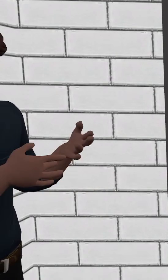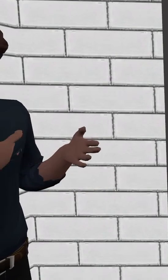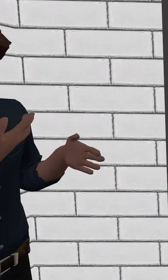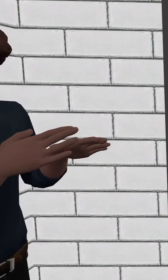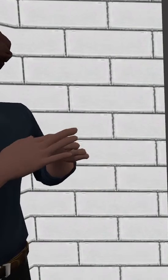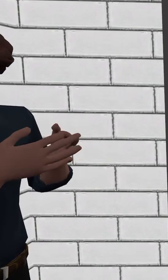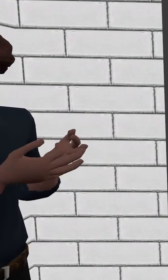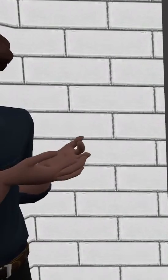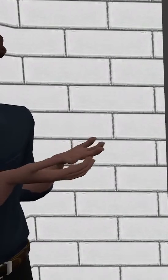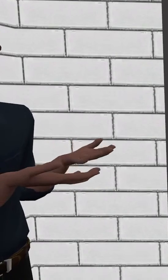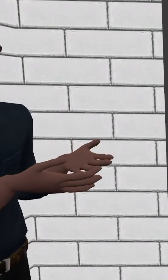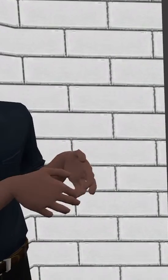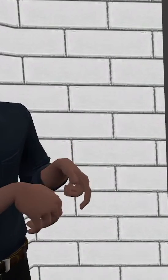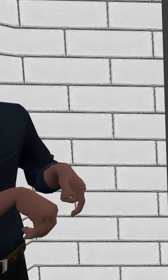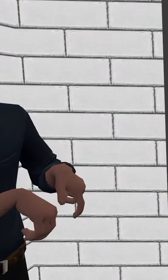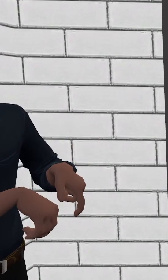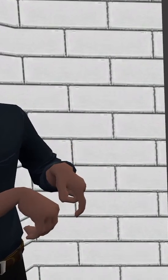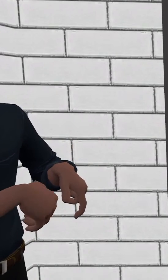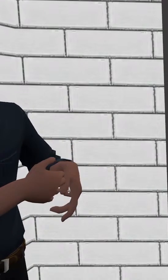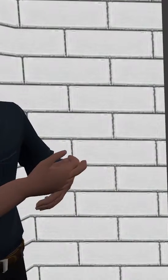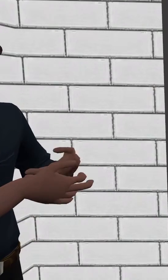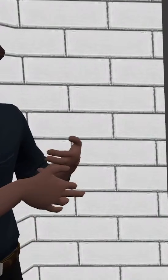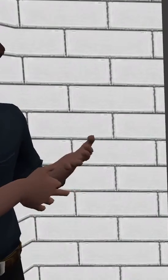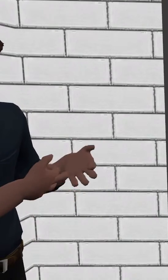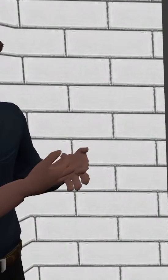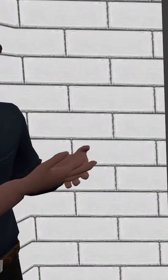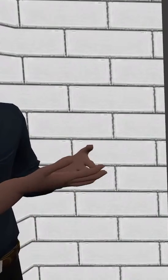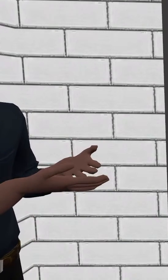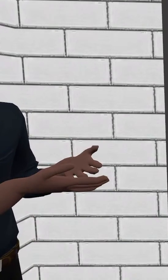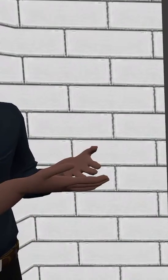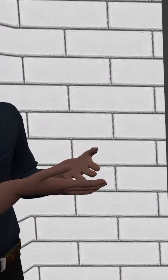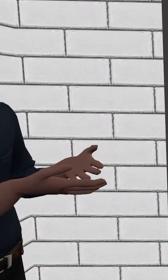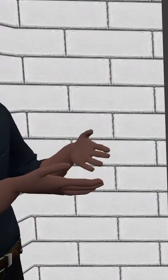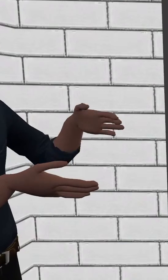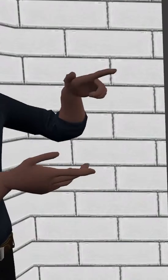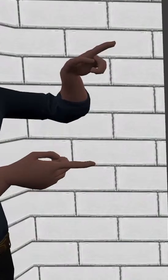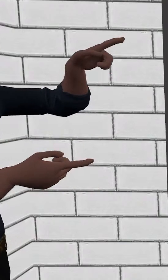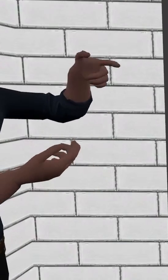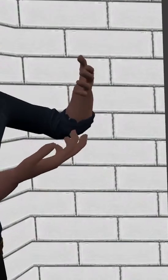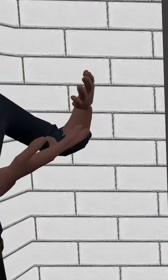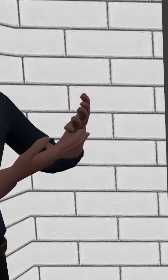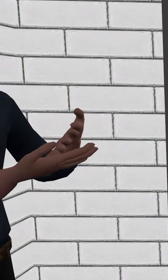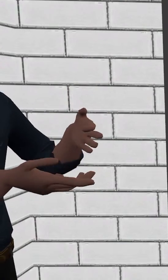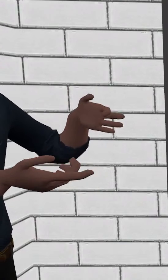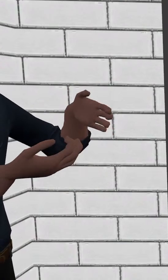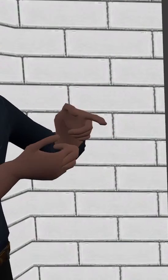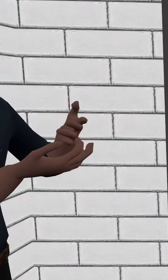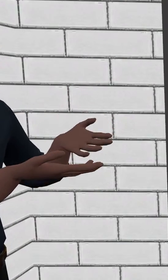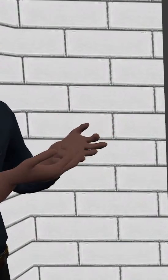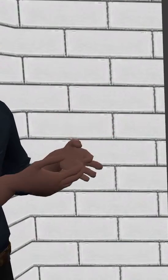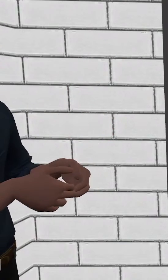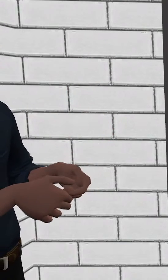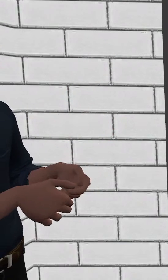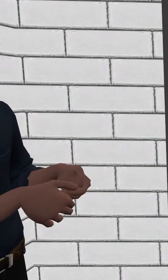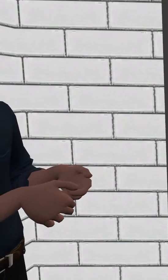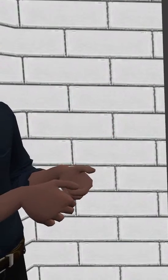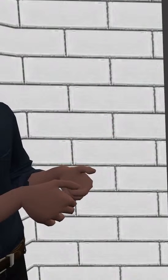Just to get a feel for the classes at first. And as you get more into it, then maybe you can try and find a time that works with you in the language you want.